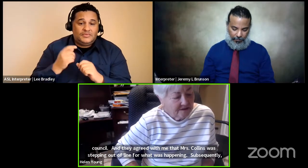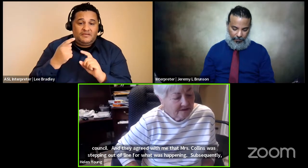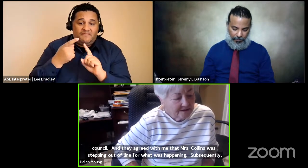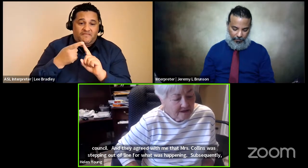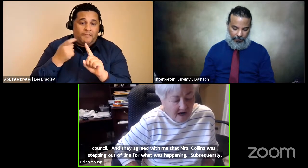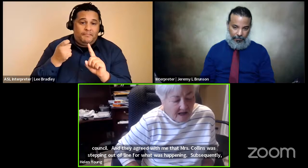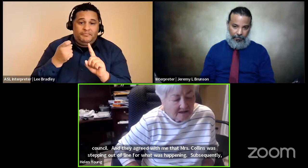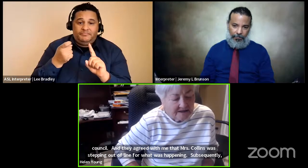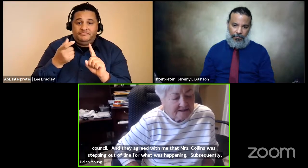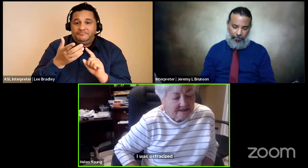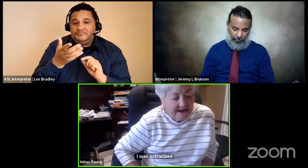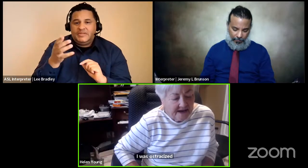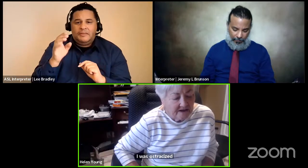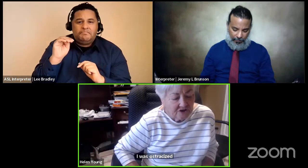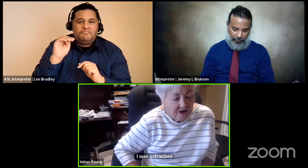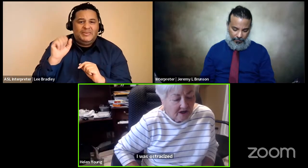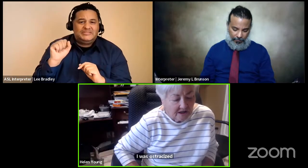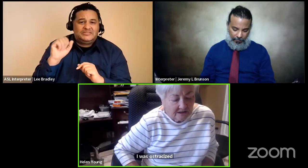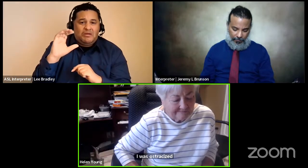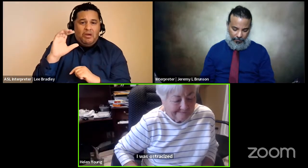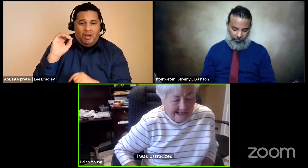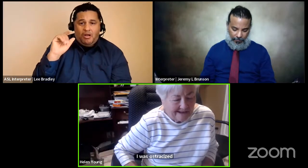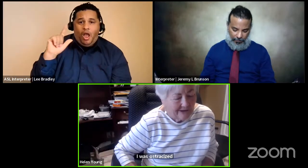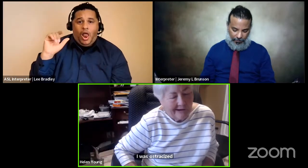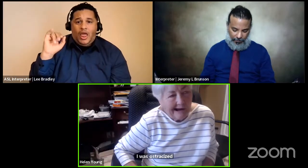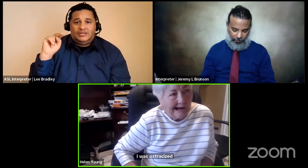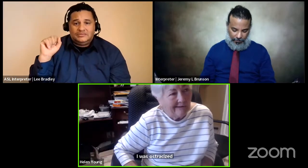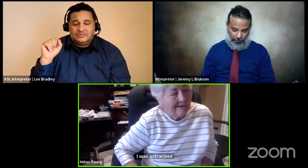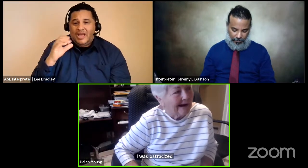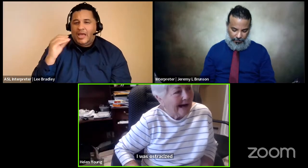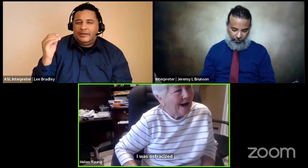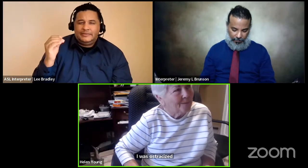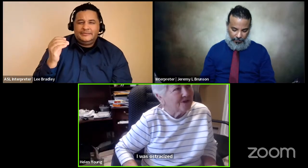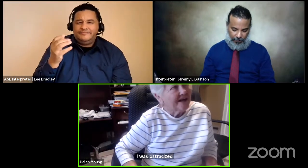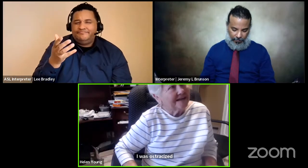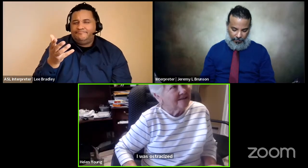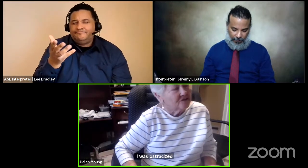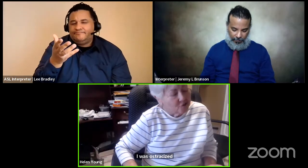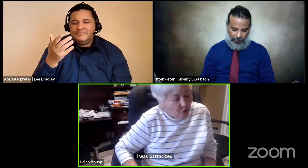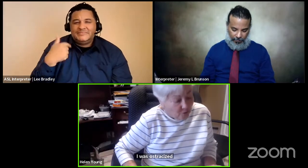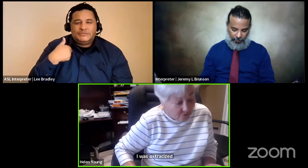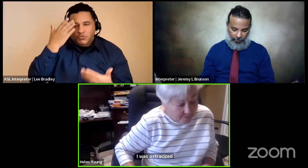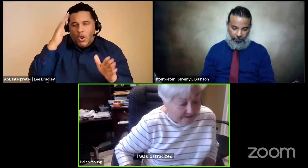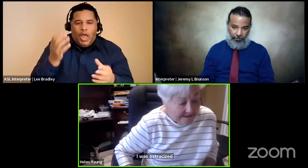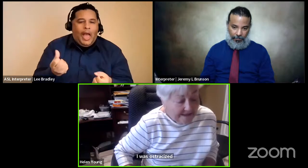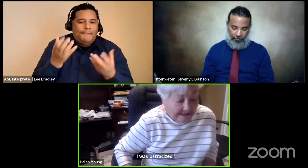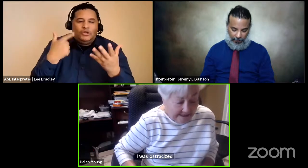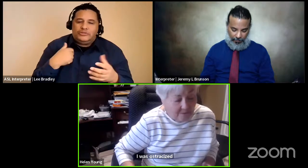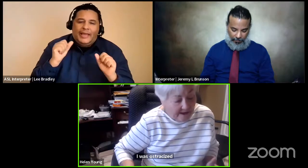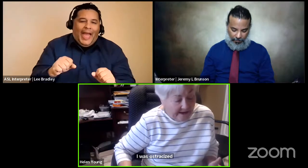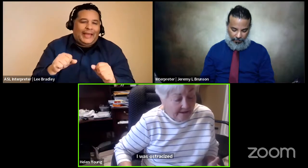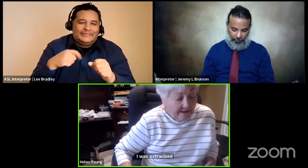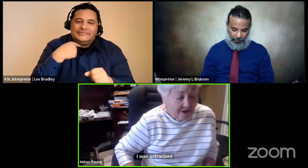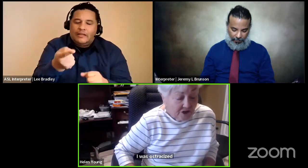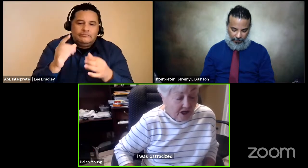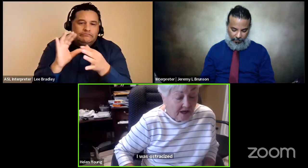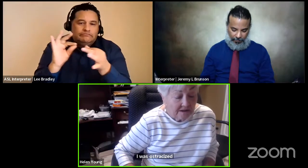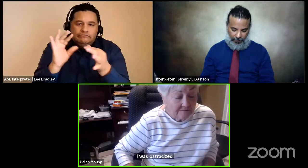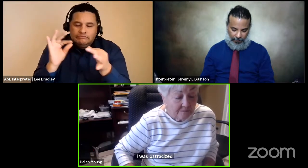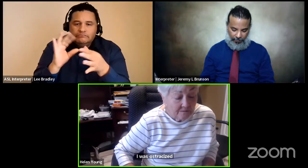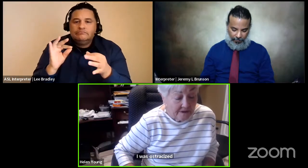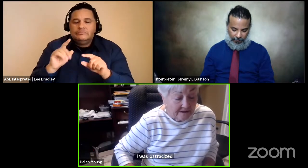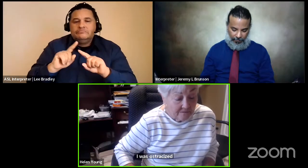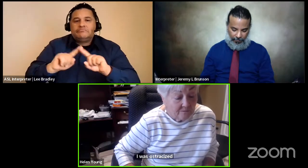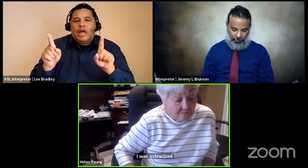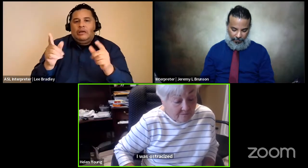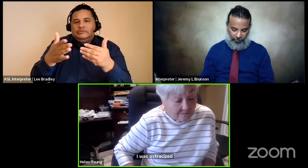Mrs. Collins, and I don't know how much I can disclose, but anyway,